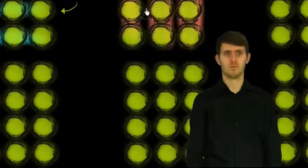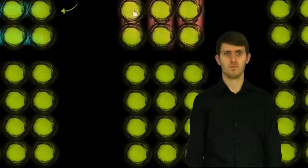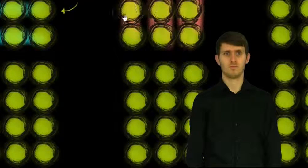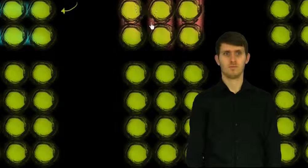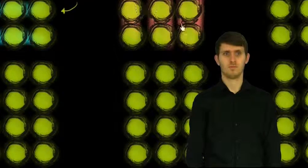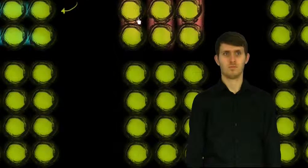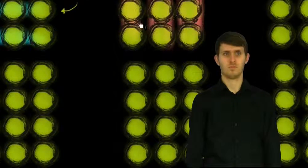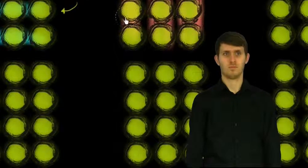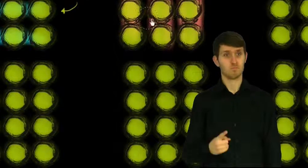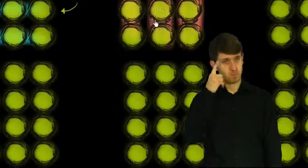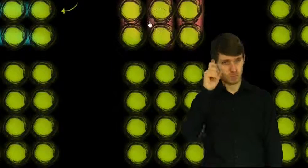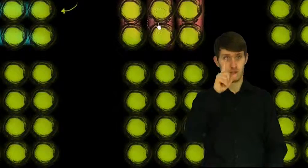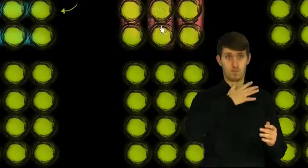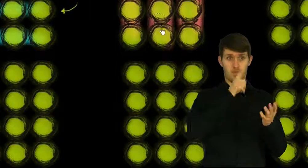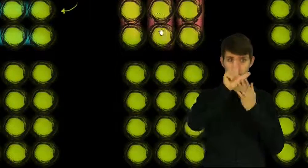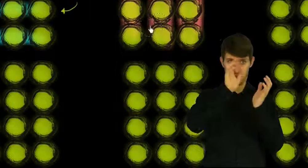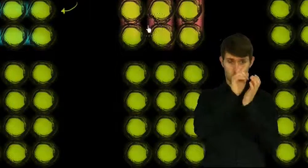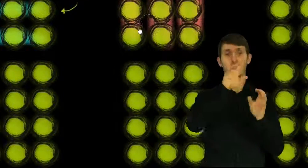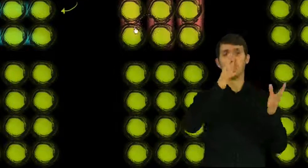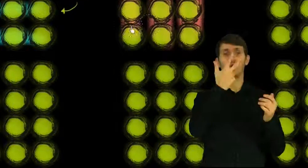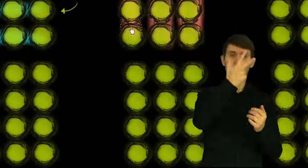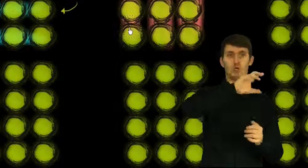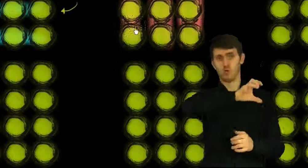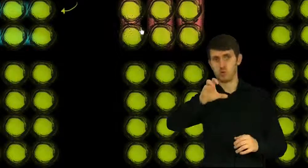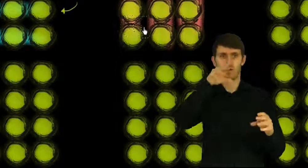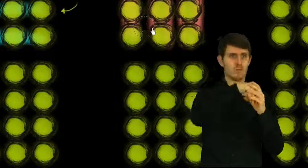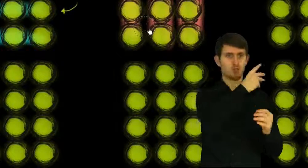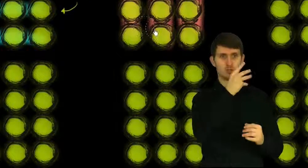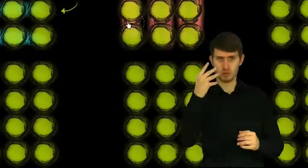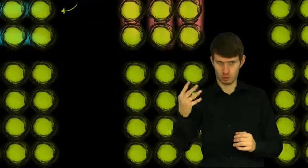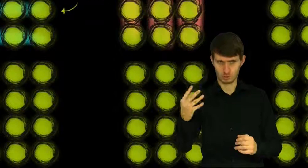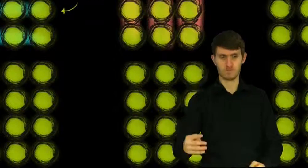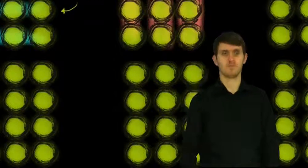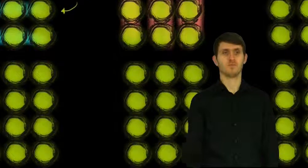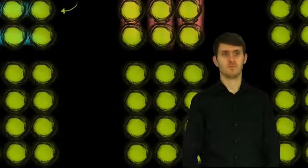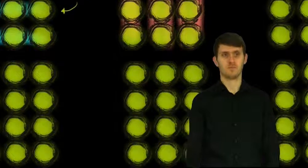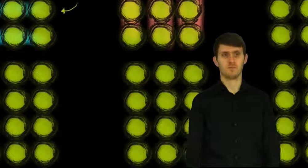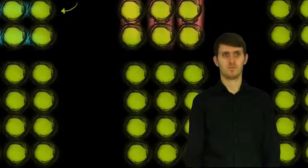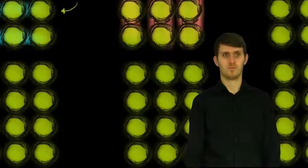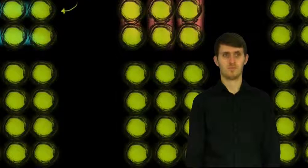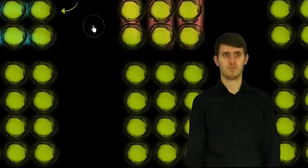3 groups of 4. So now we could view 12 as being 3 groups of 4. Or